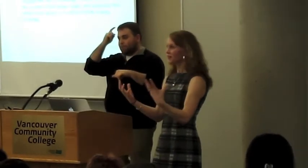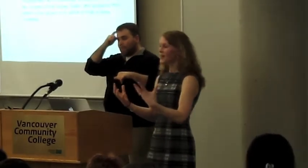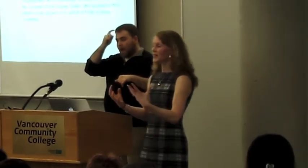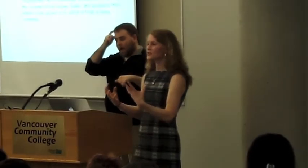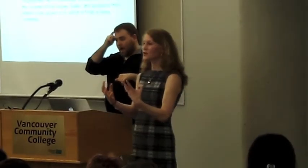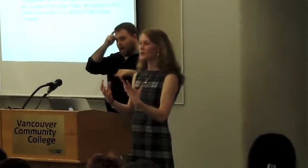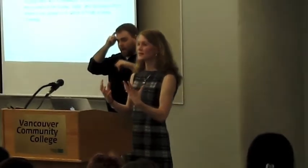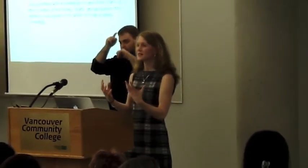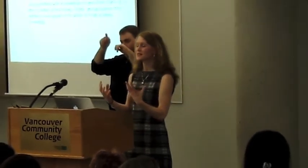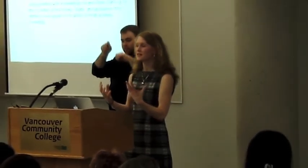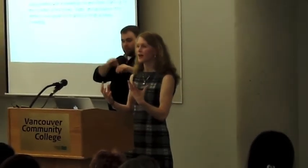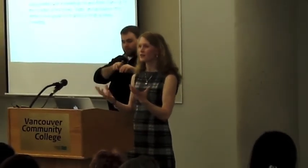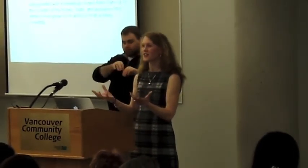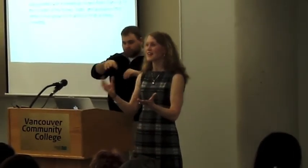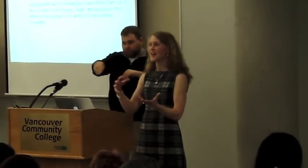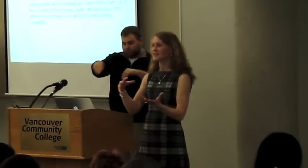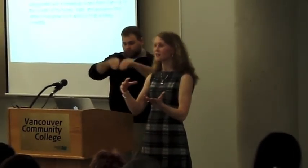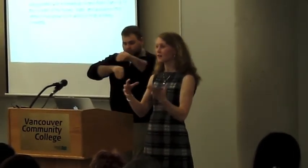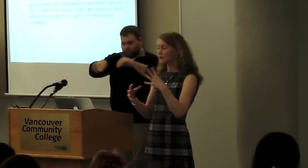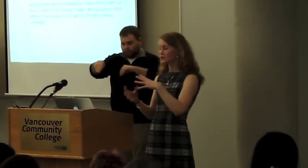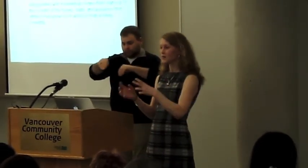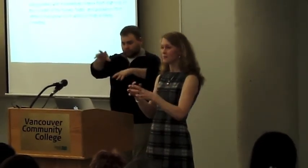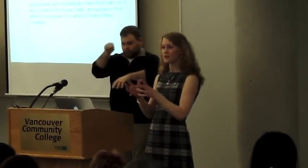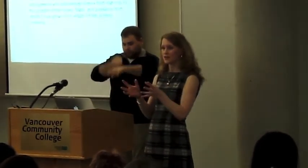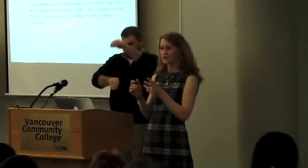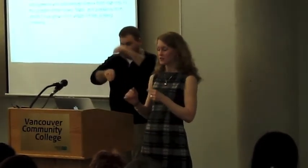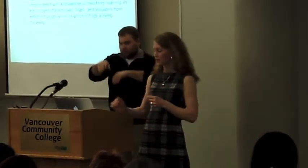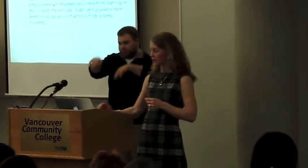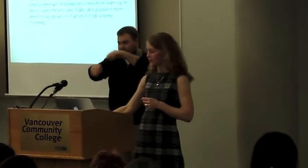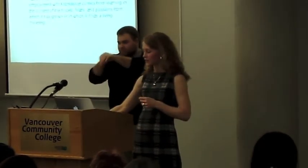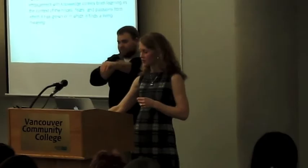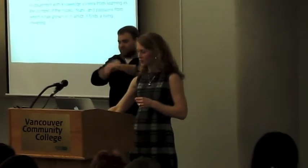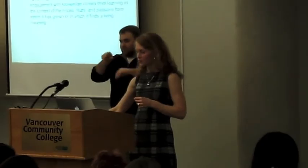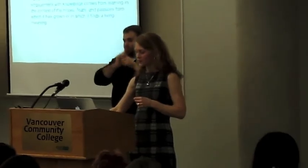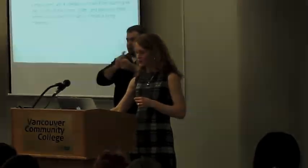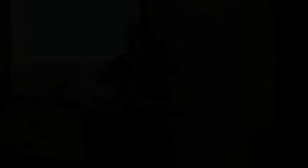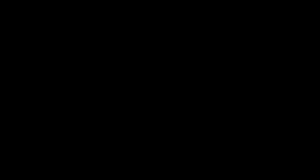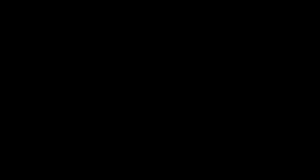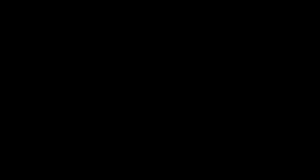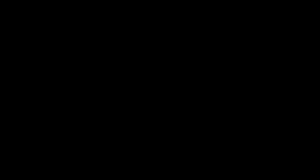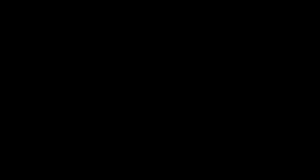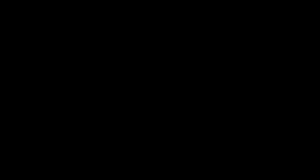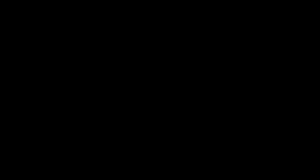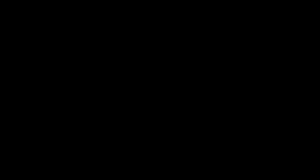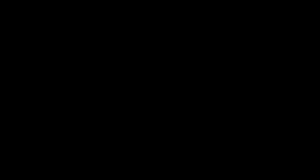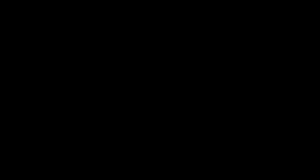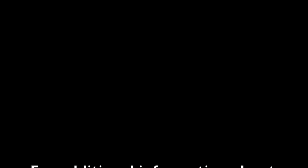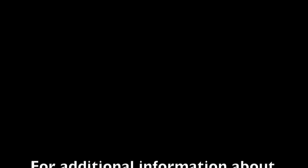structure, and so we need to consider how to connect emotion and imagination to the knowledge we're teaching.